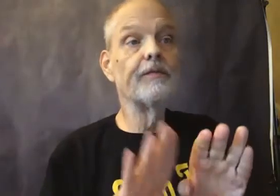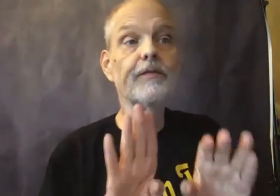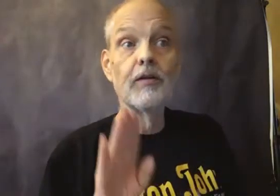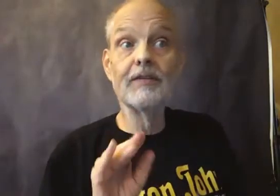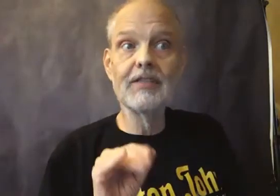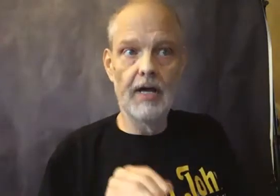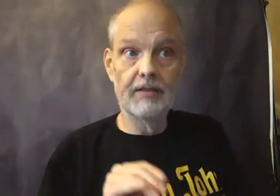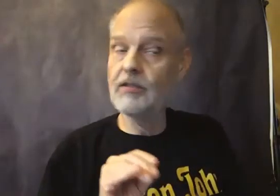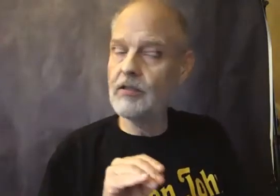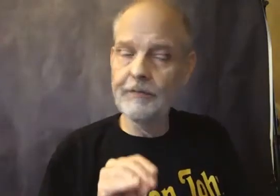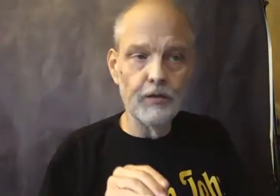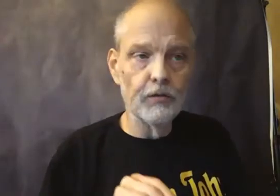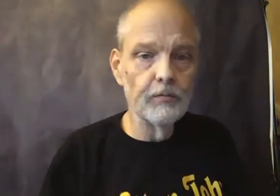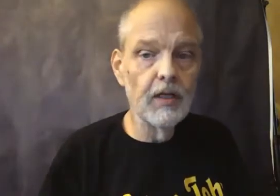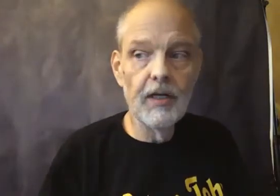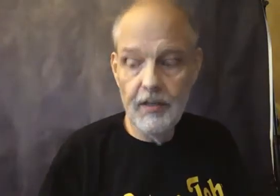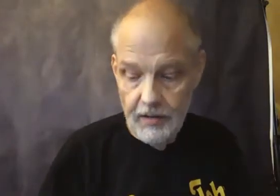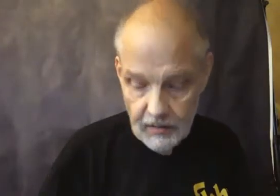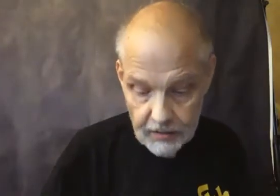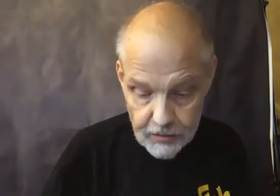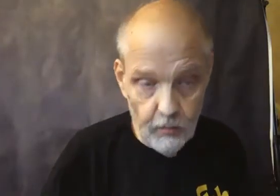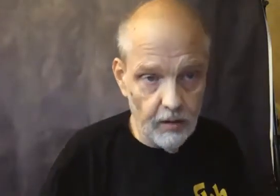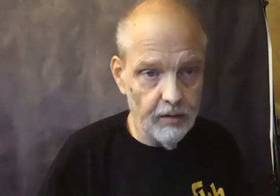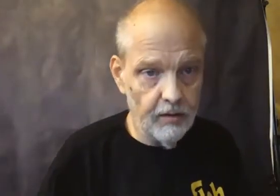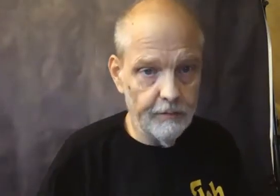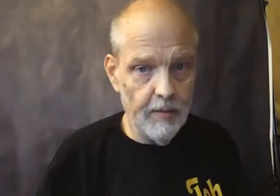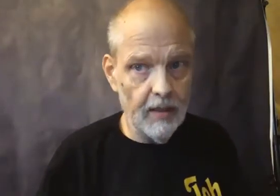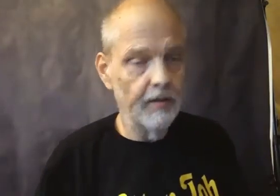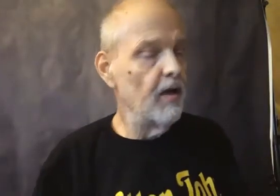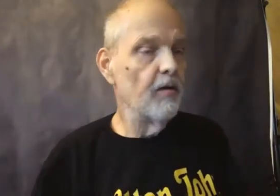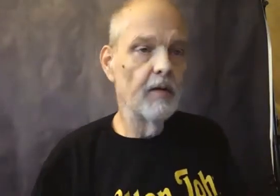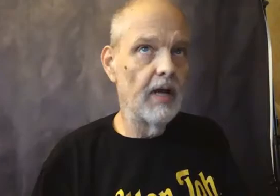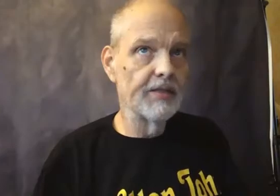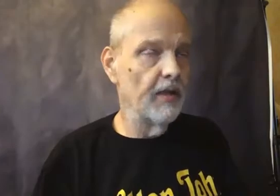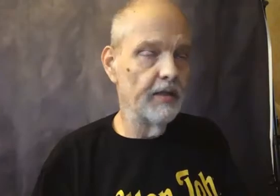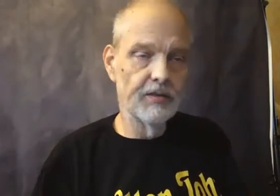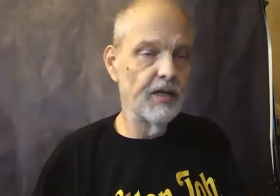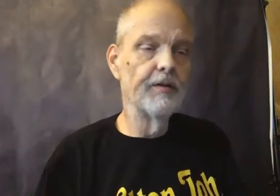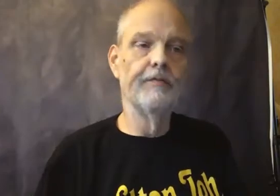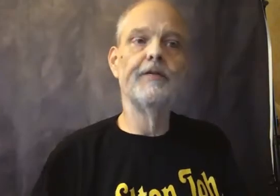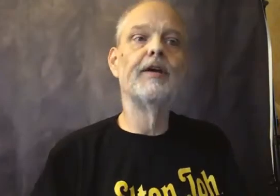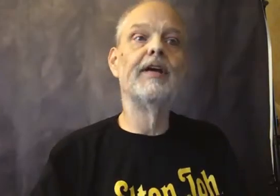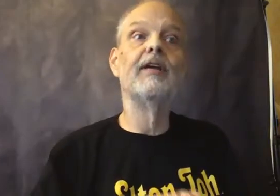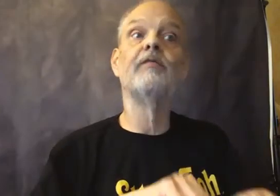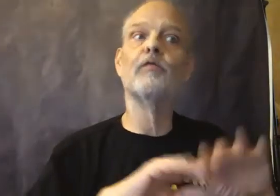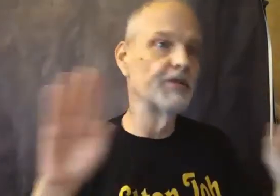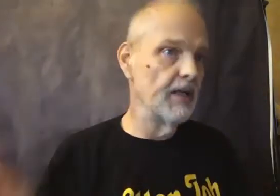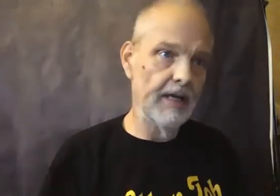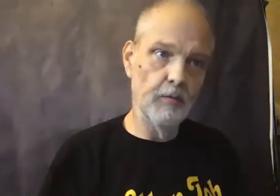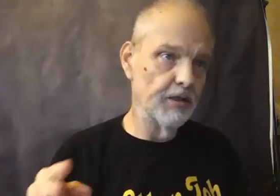few different signs. It's just a few that show formality. ASL is generally a very informal sign language, and you